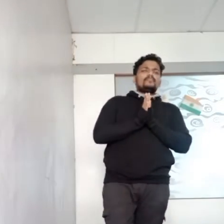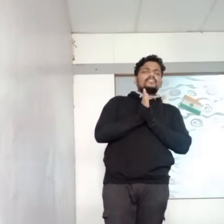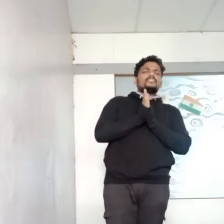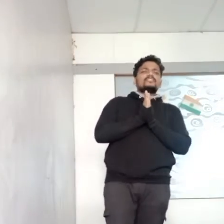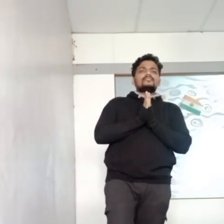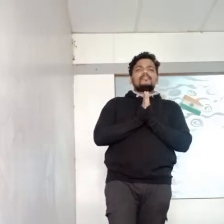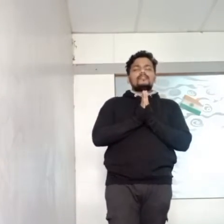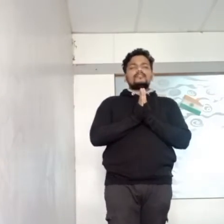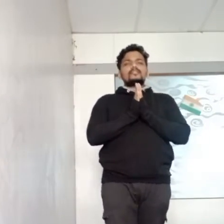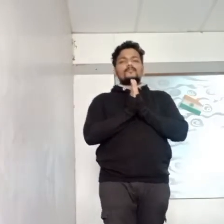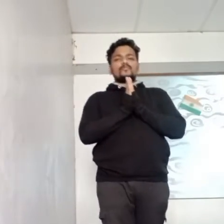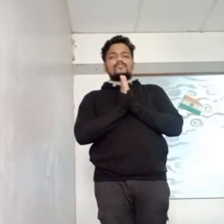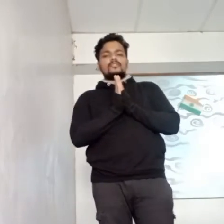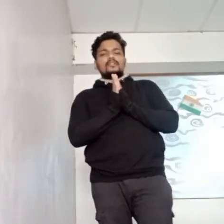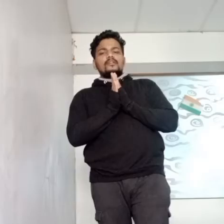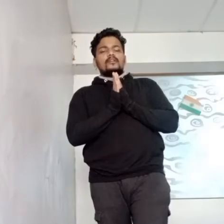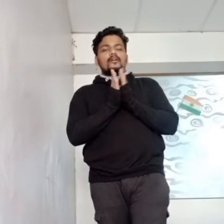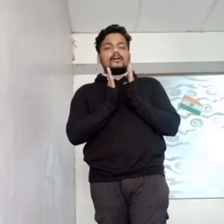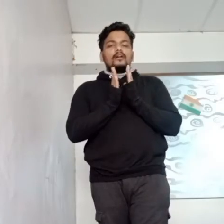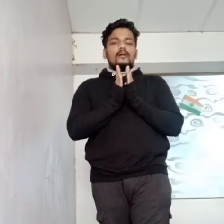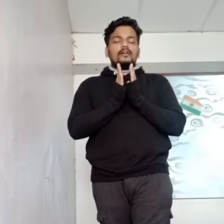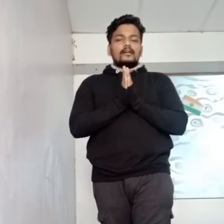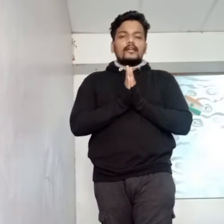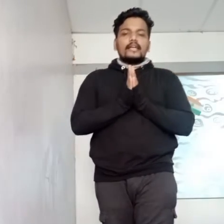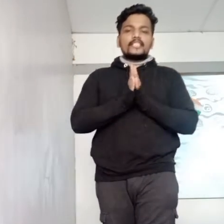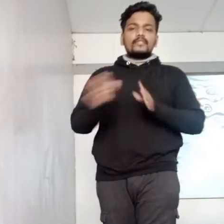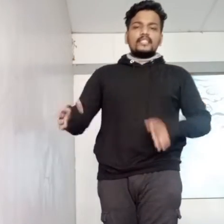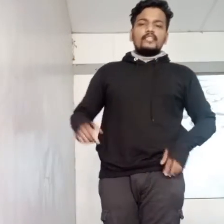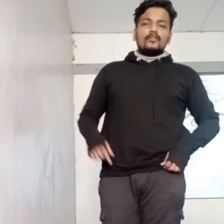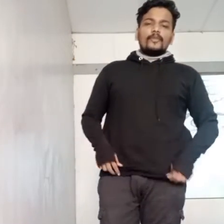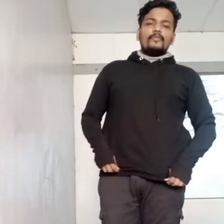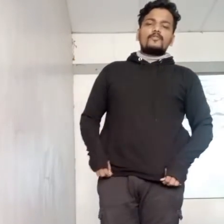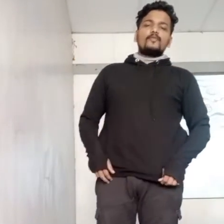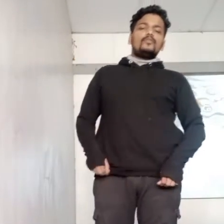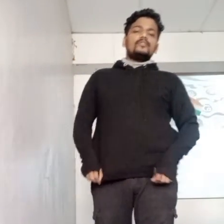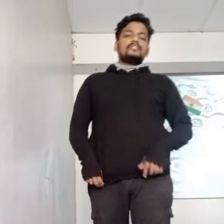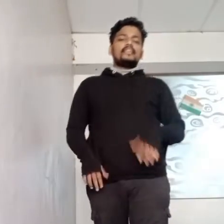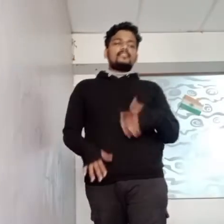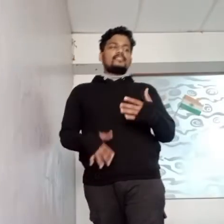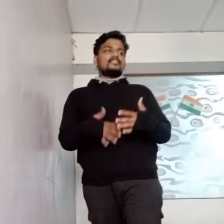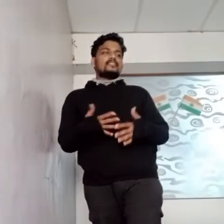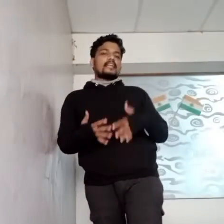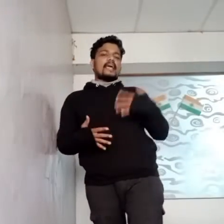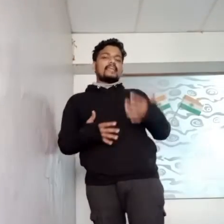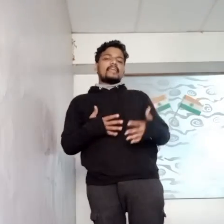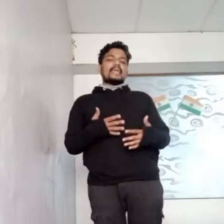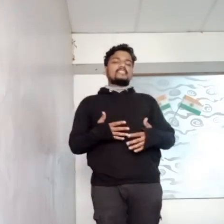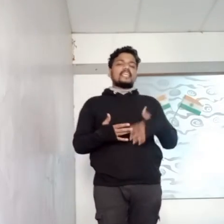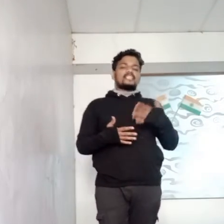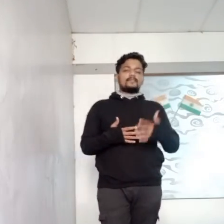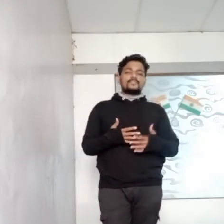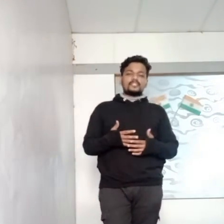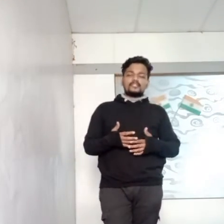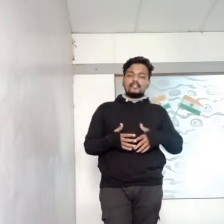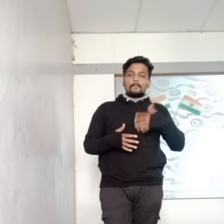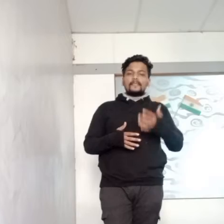means, suppose, as we seen in our previous video, there is a try catch exception